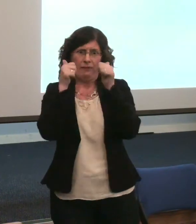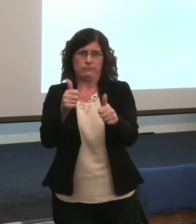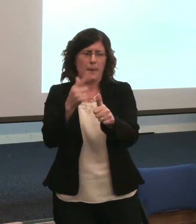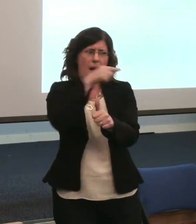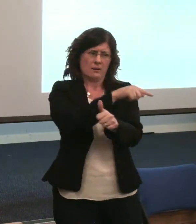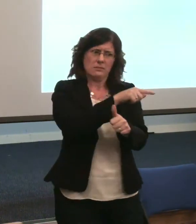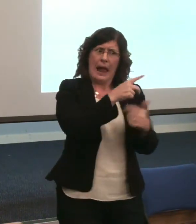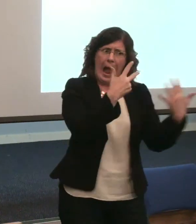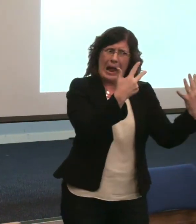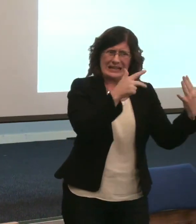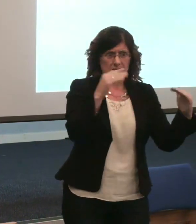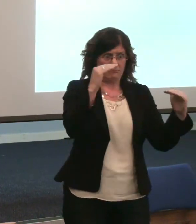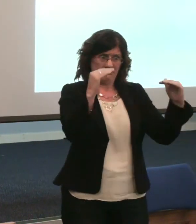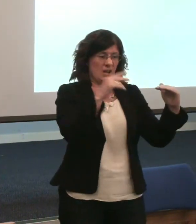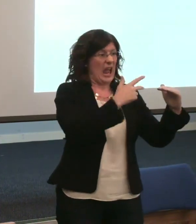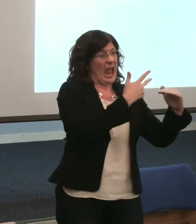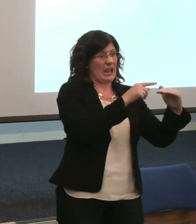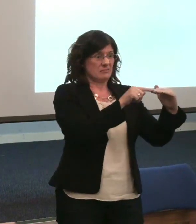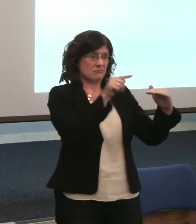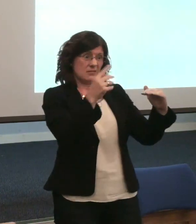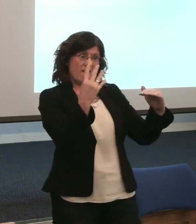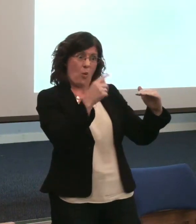hadn't. There was a lot that had a positive change.